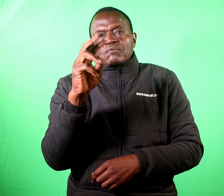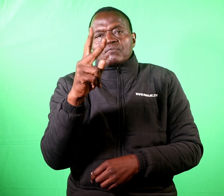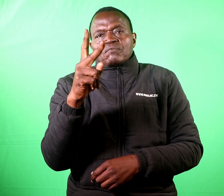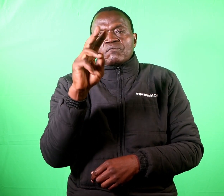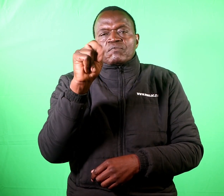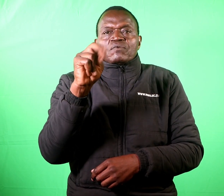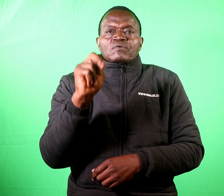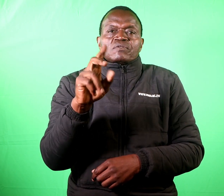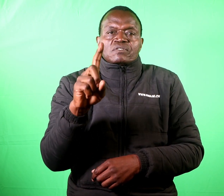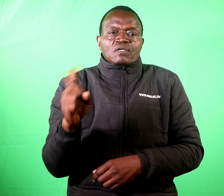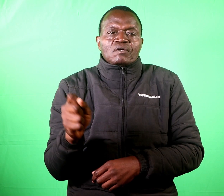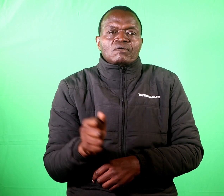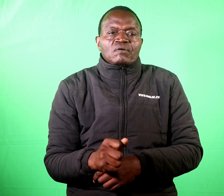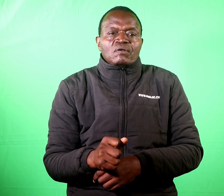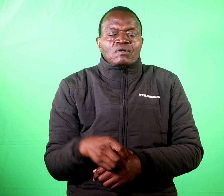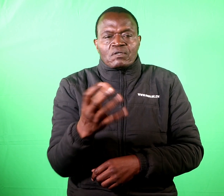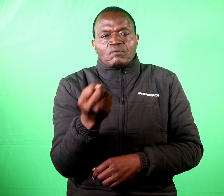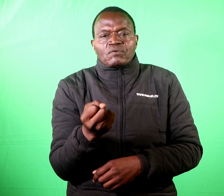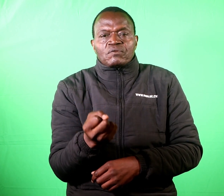Adoption of Fumvuza or Intwasa.